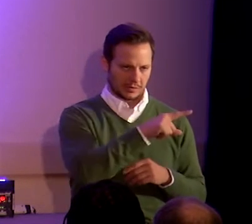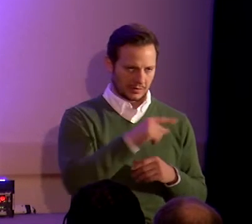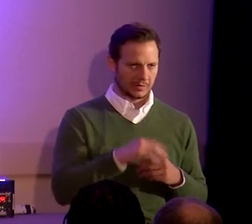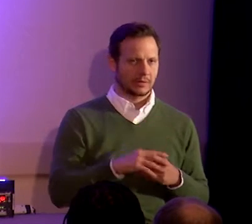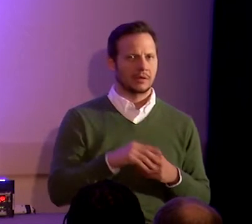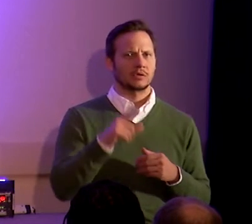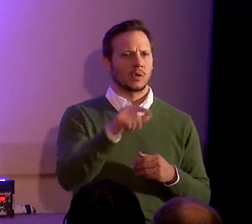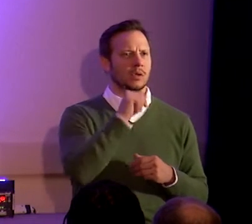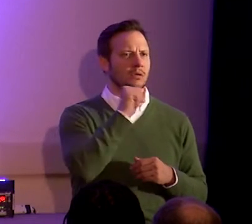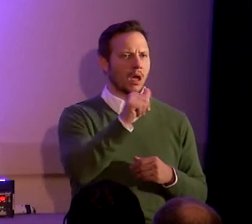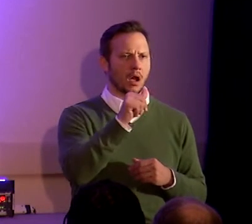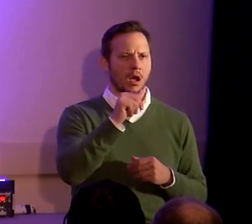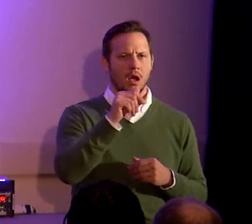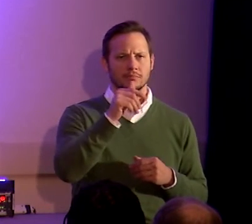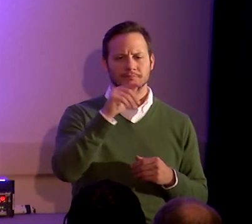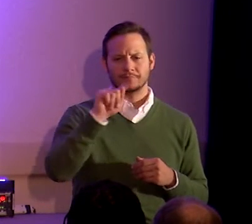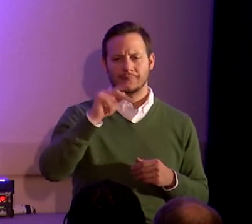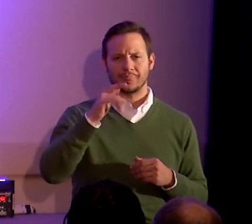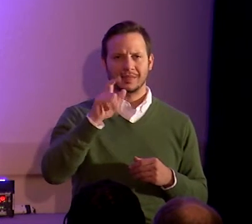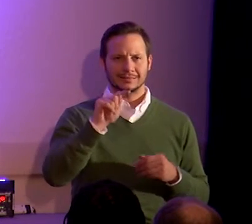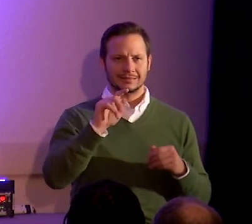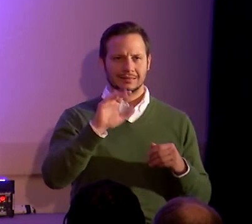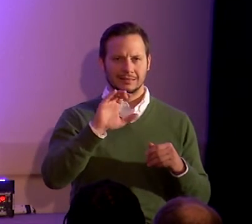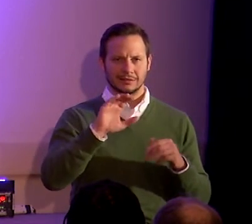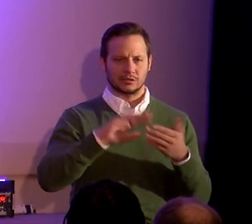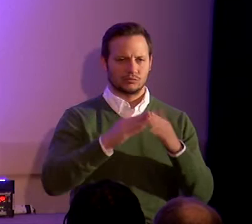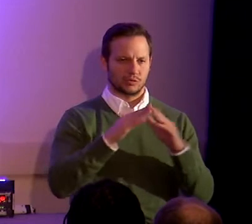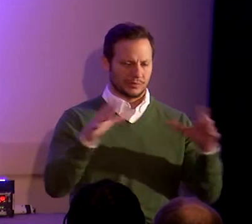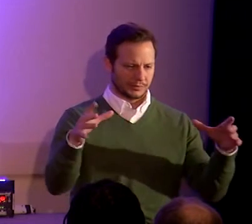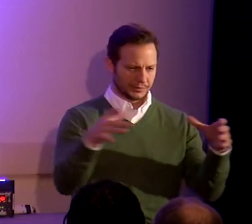and organizing secular voters in my state.